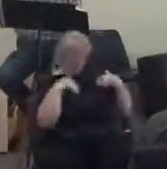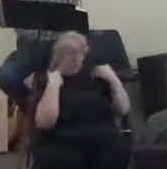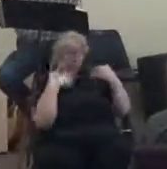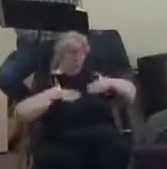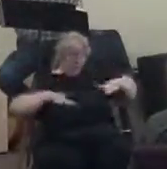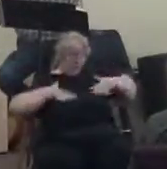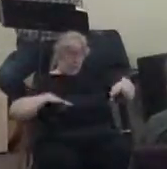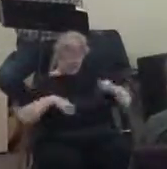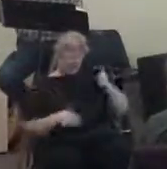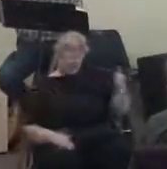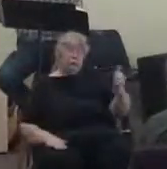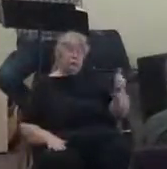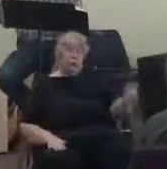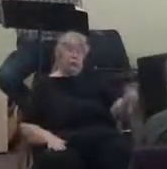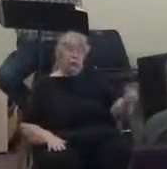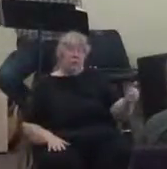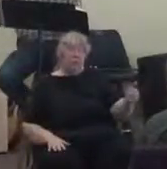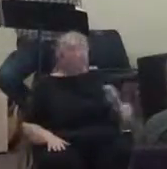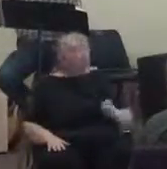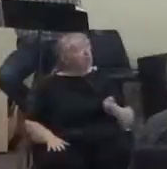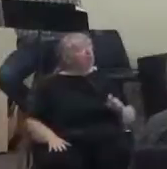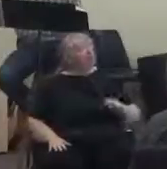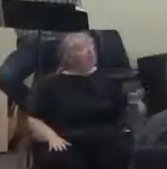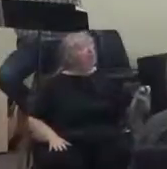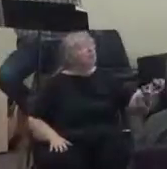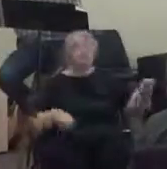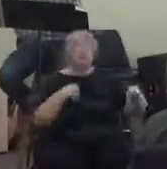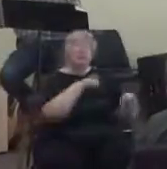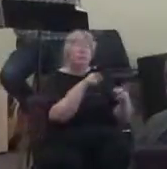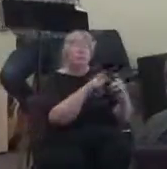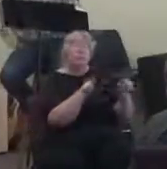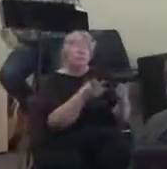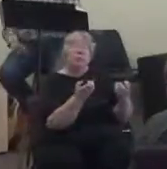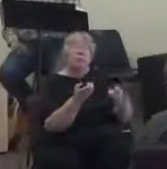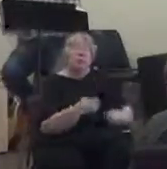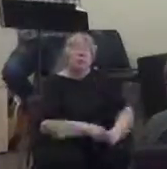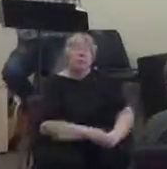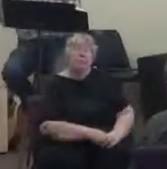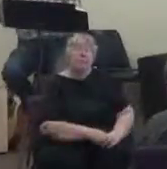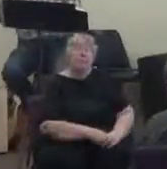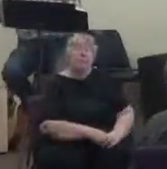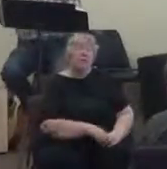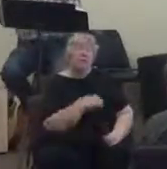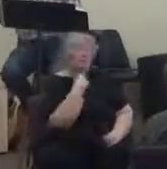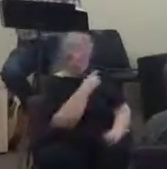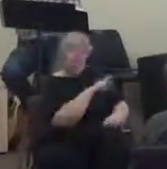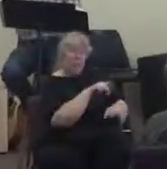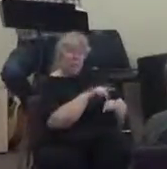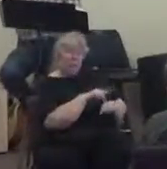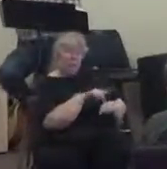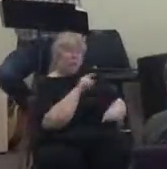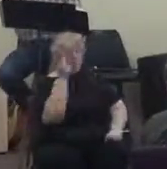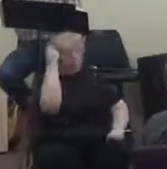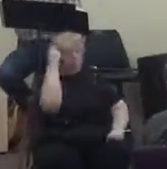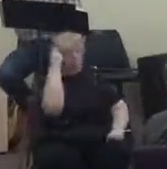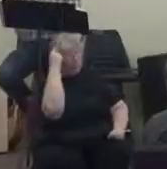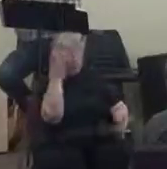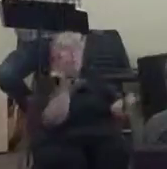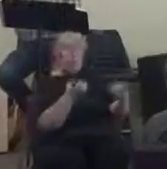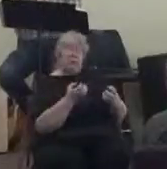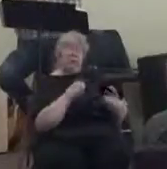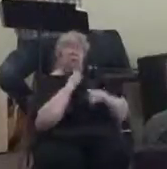dressed yourself and went where you wanted. He's been telling Peter, you know, your mind, will, and emotions has been directing